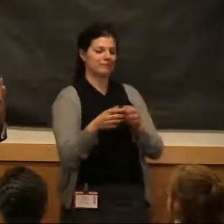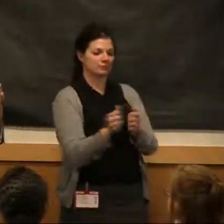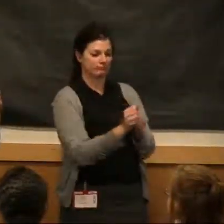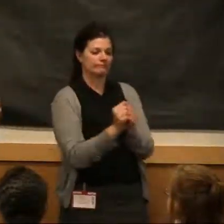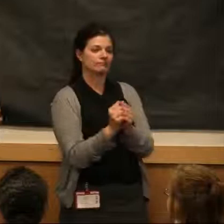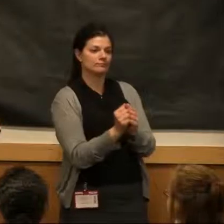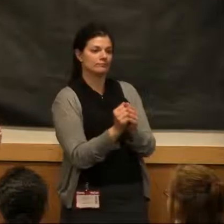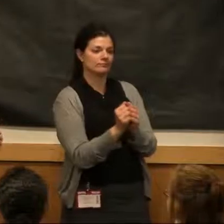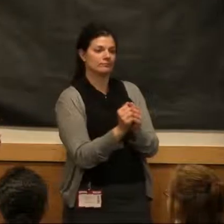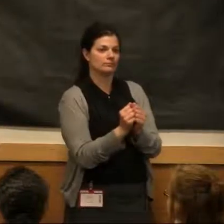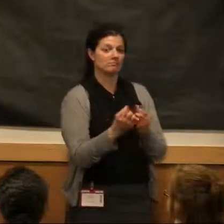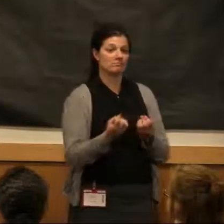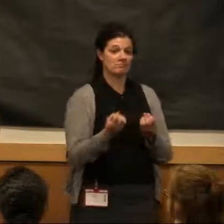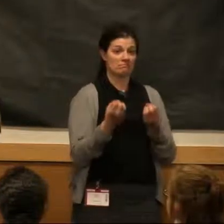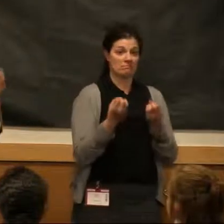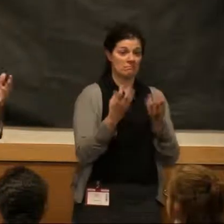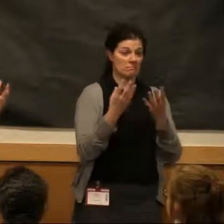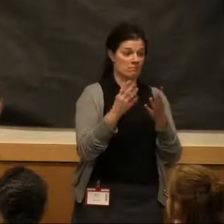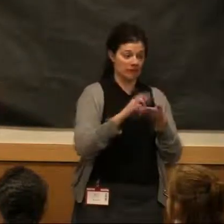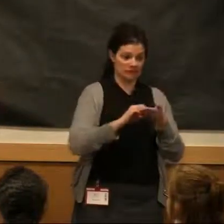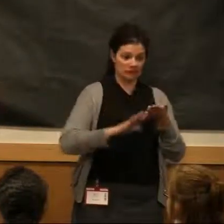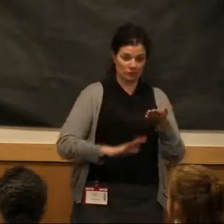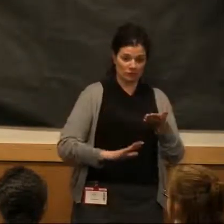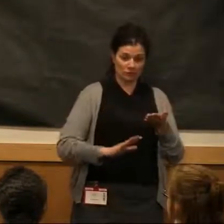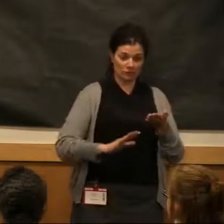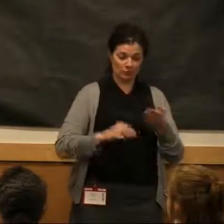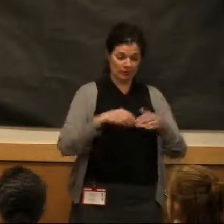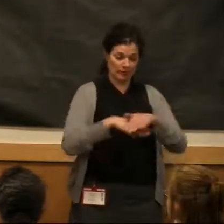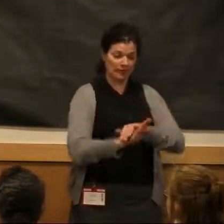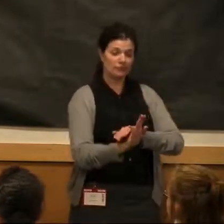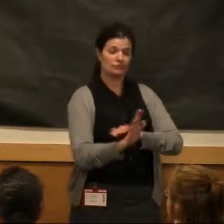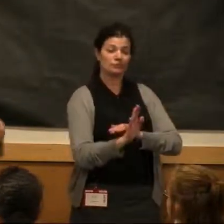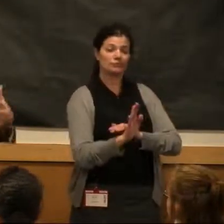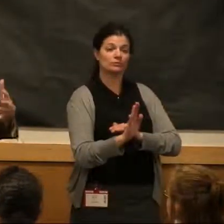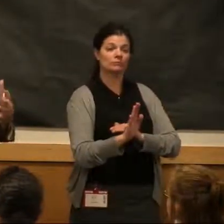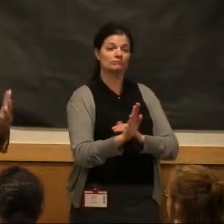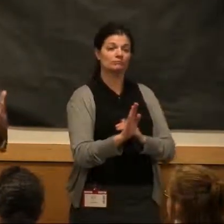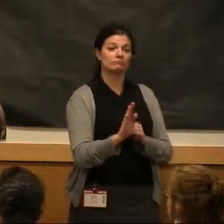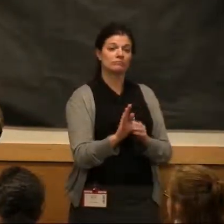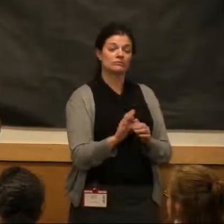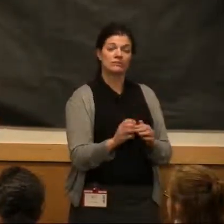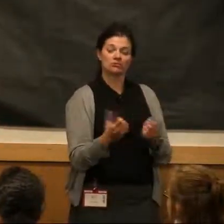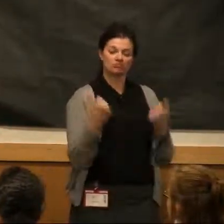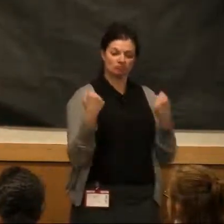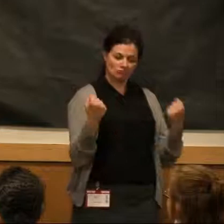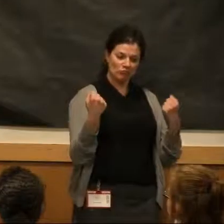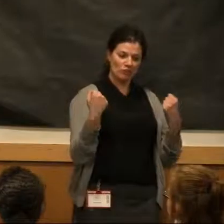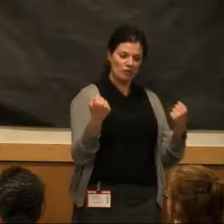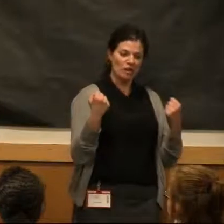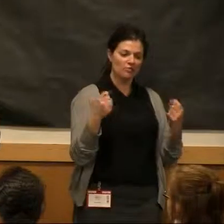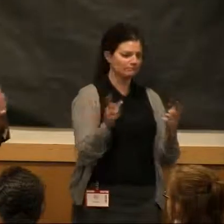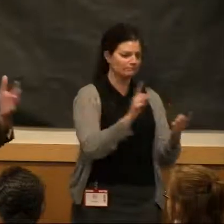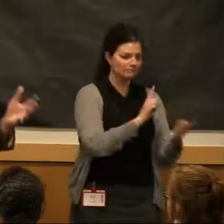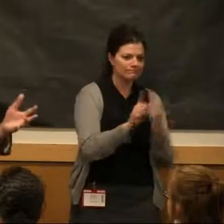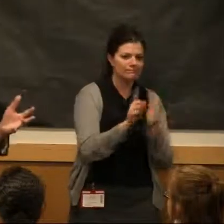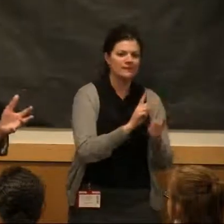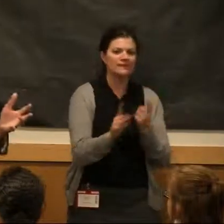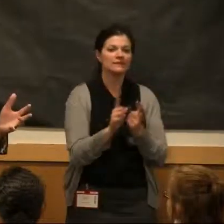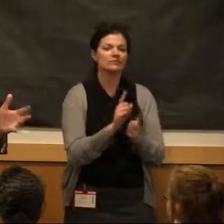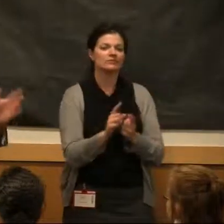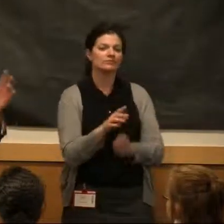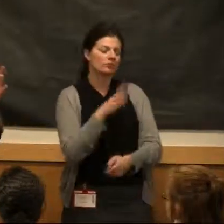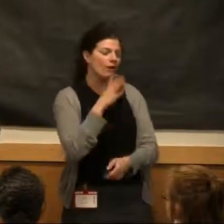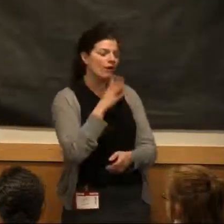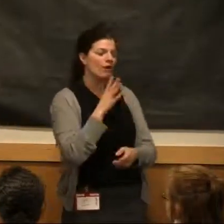of students will come in to get a workout in, particularly if it's not a very nice day outside, and people get a chance to meet other people and talk to